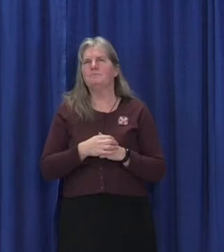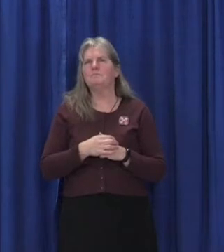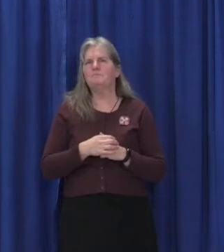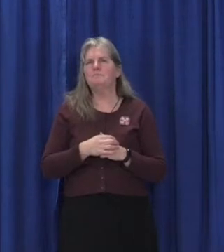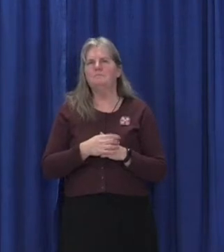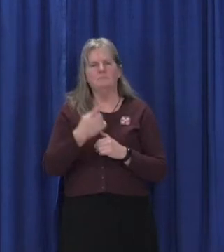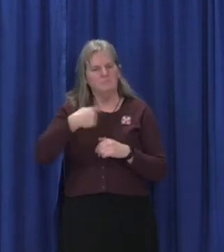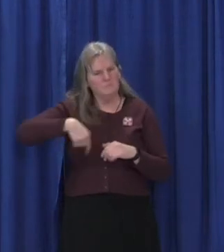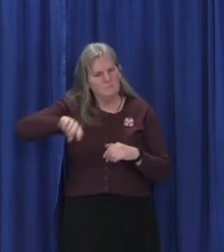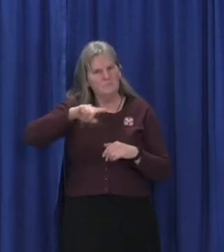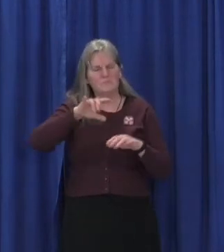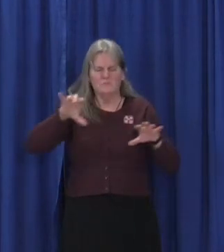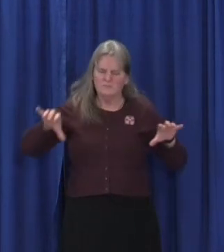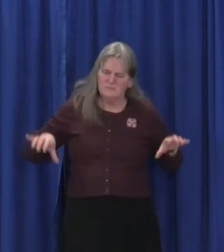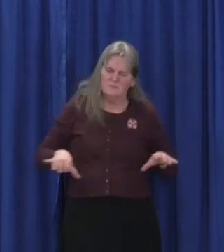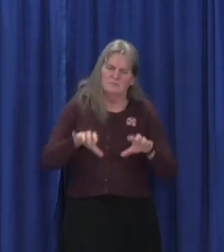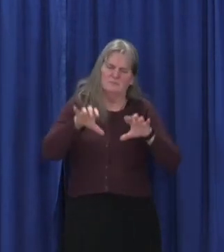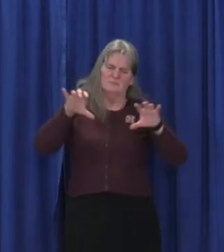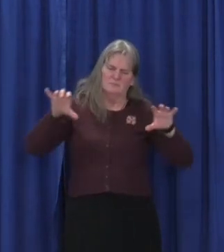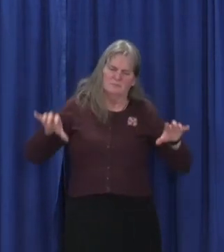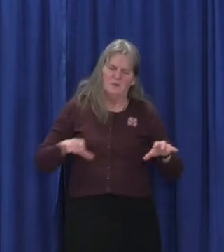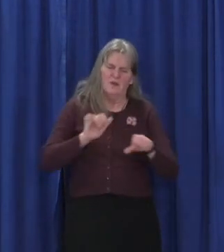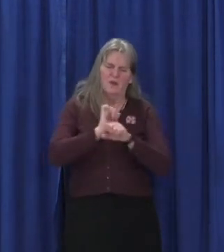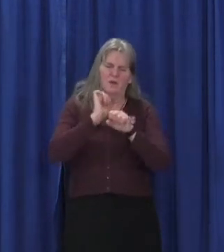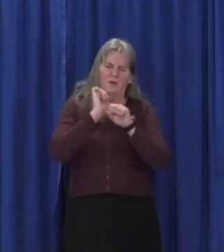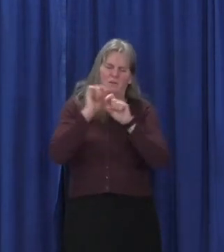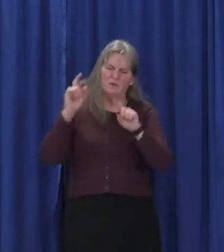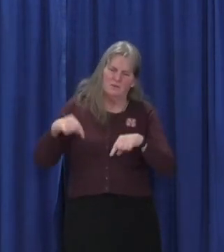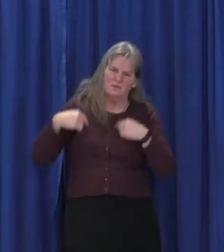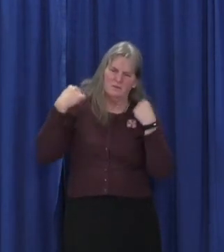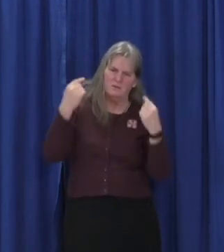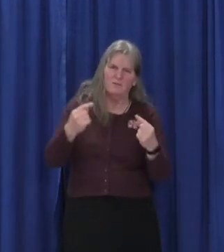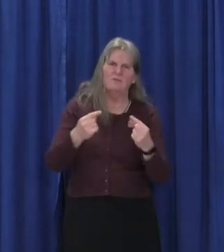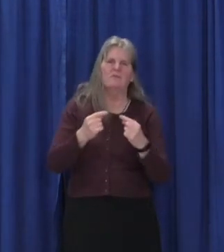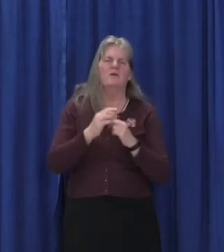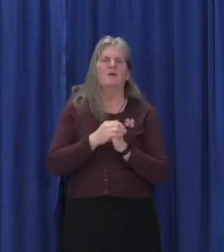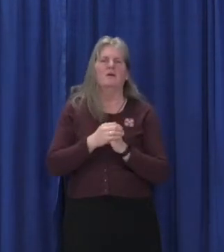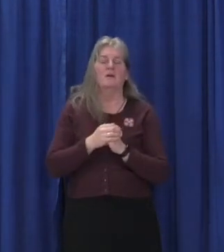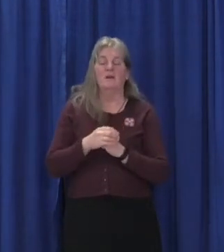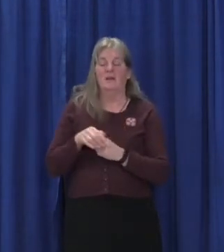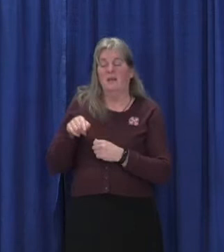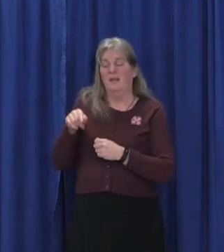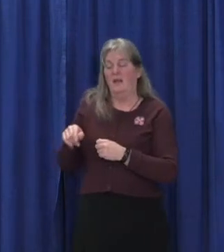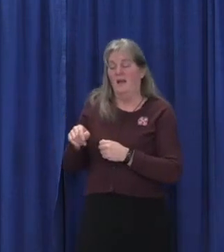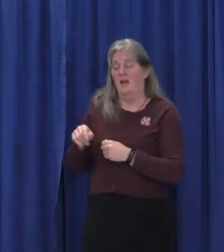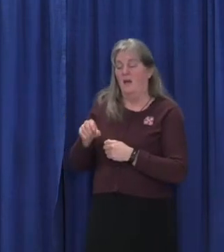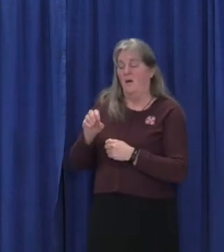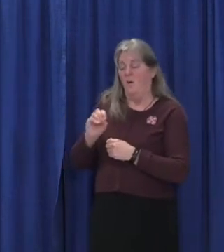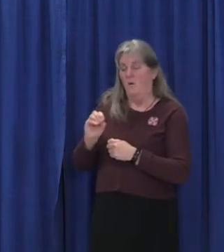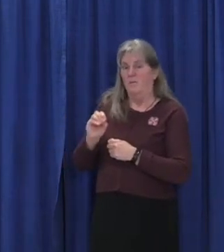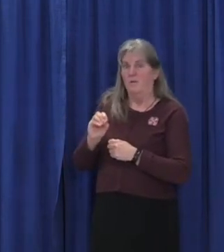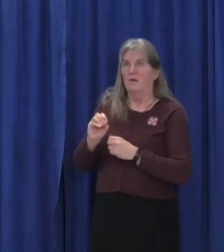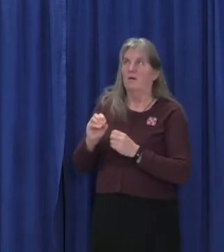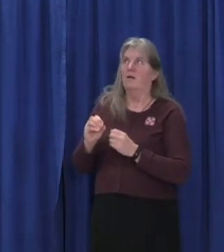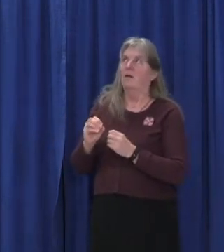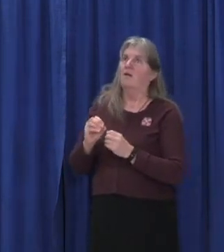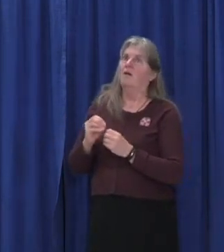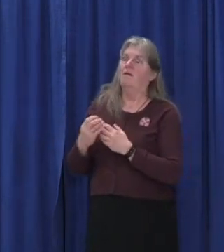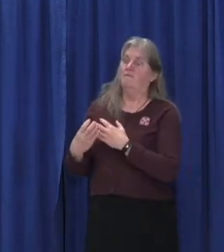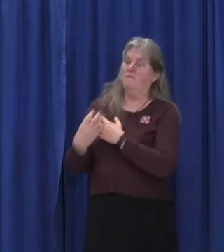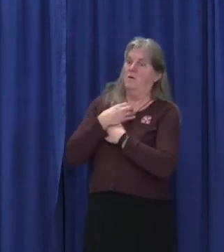We've worked so hard to get to this point, and Omicron is pushing us to work harder.